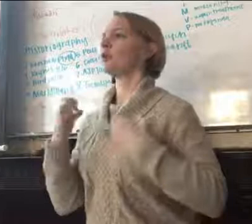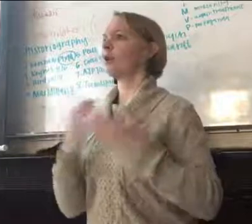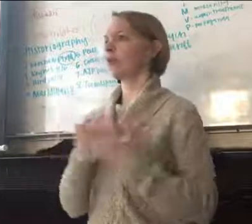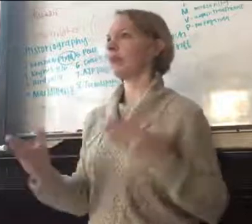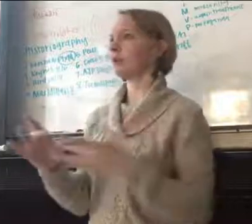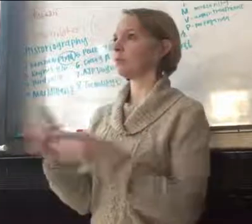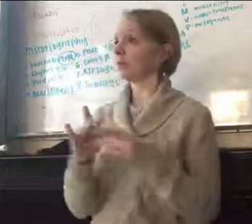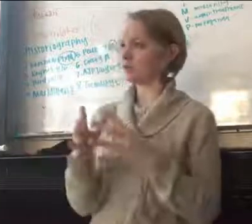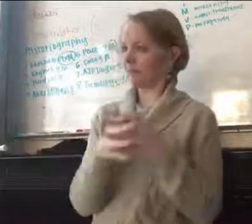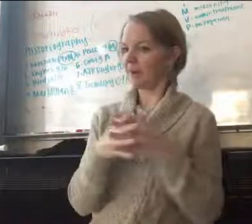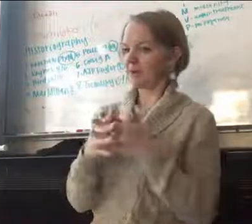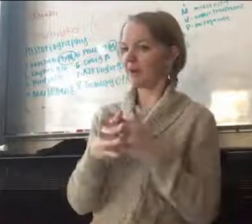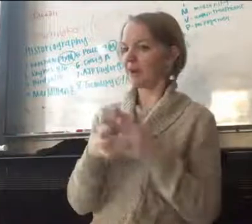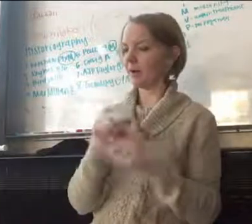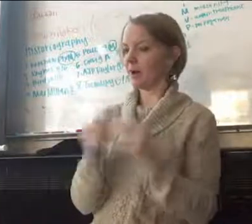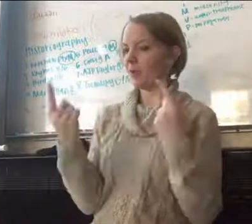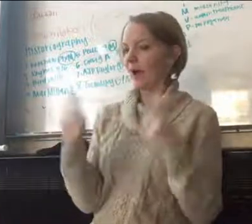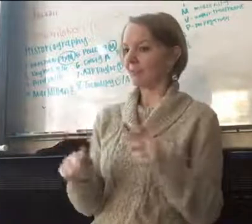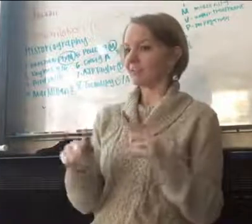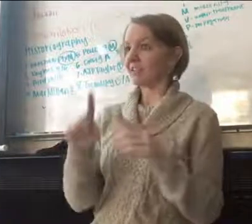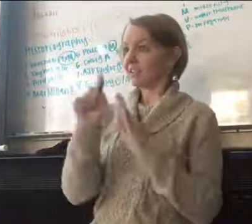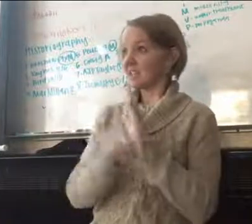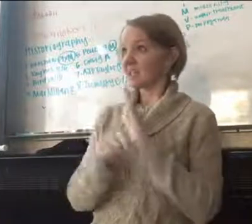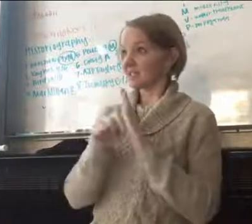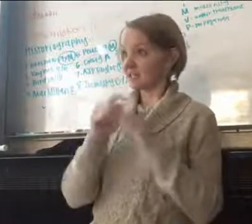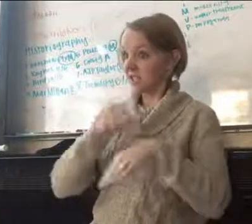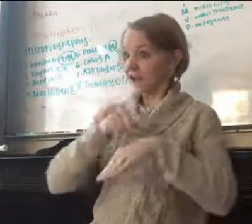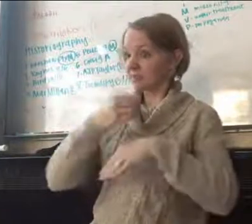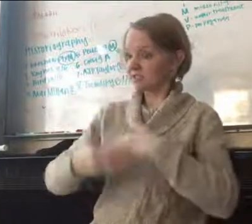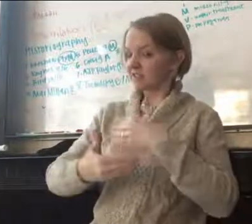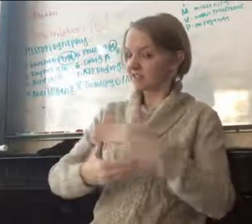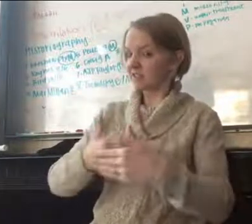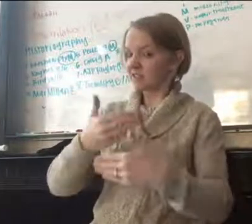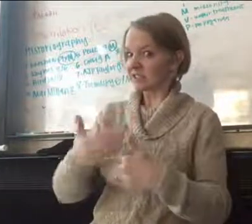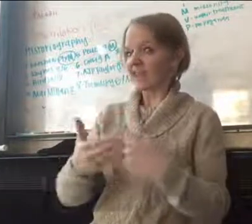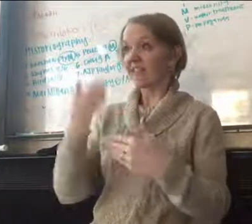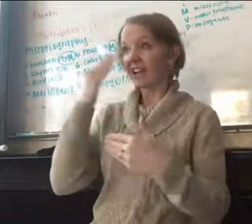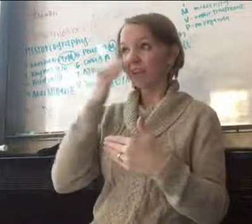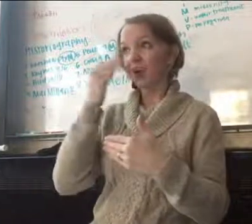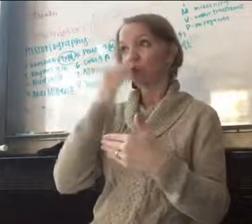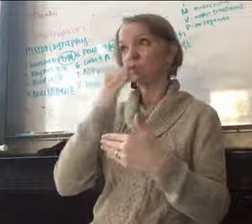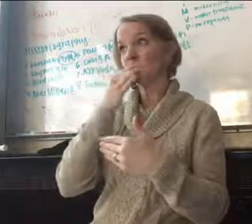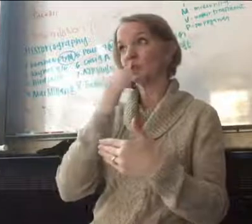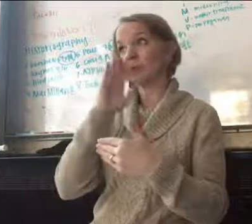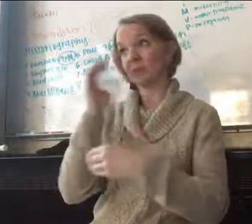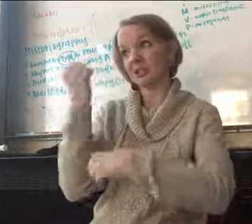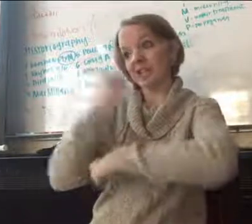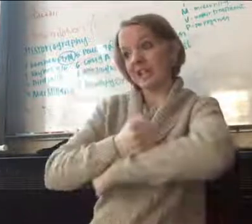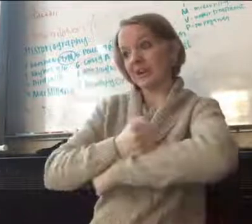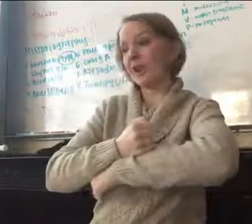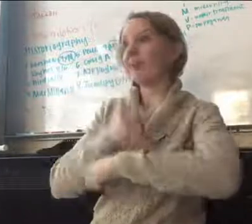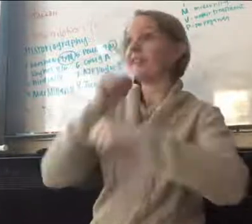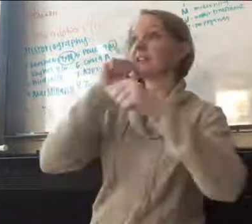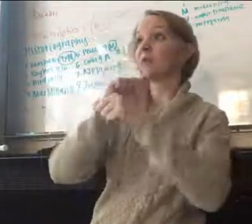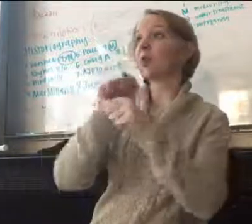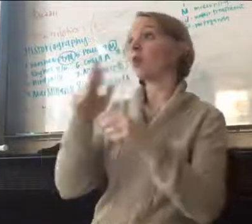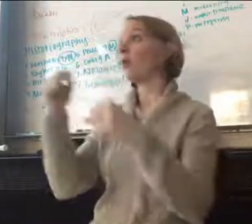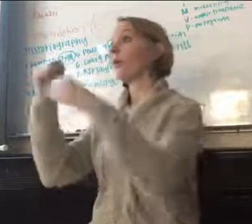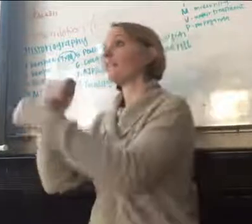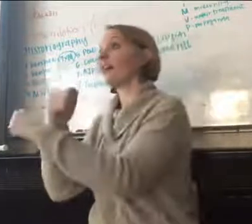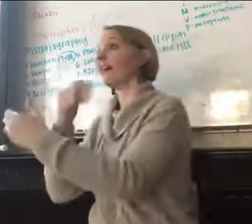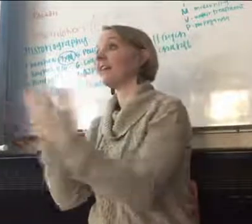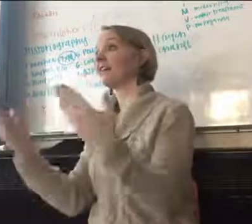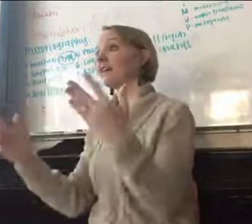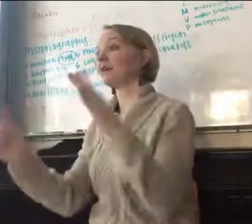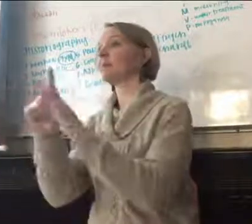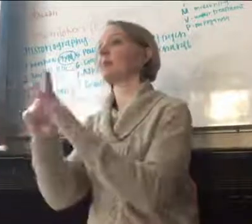thing. Well, what happens, though, is as time goes on, they know that they're at risk of being shut down. This work or fight thing comes out,